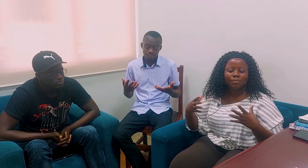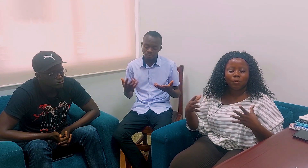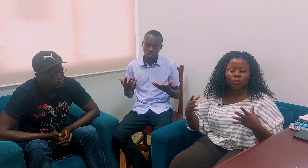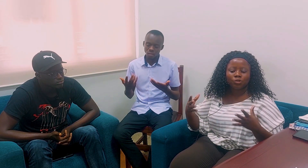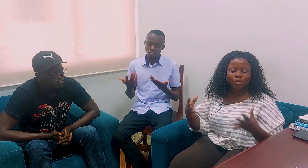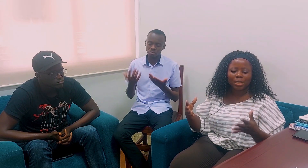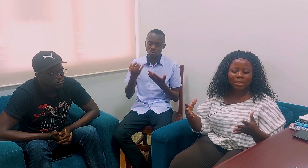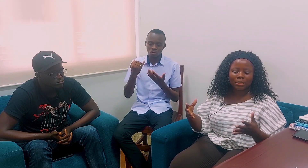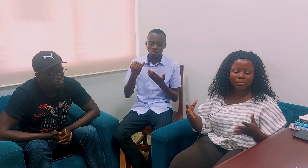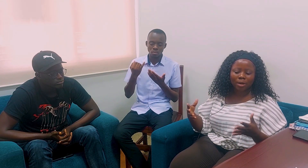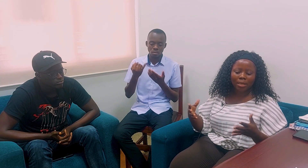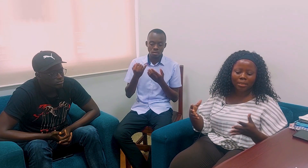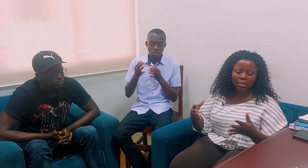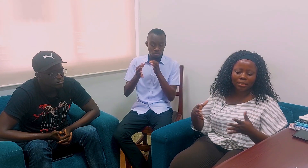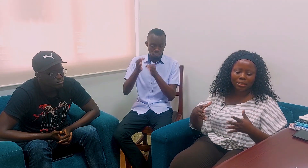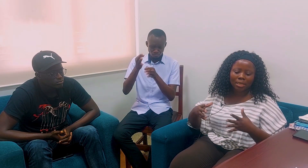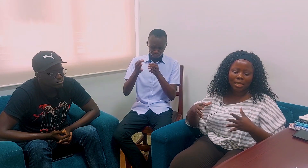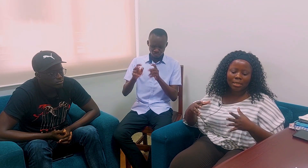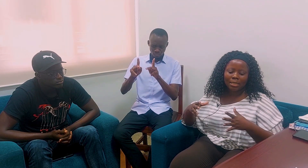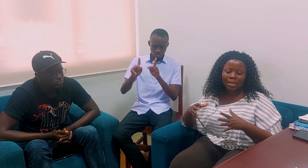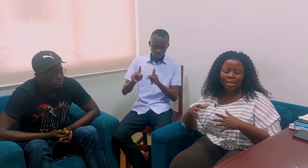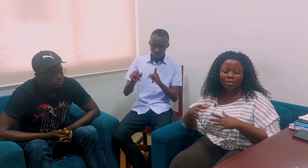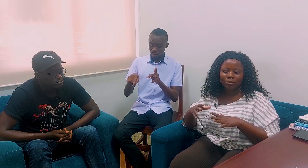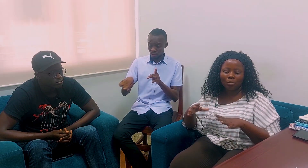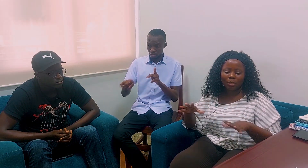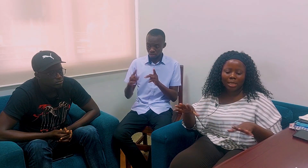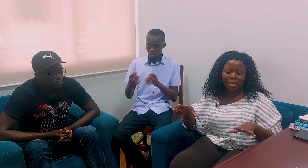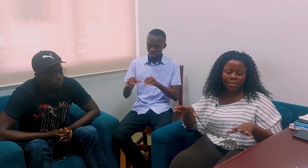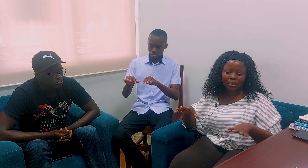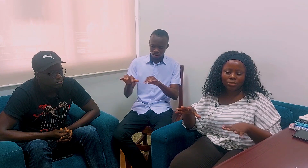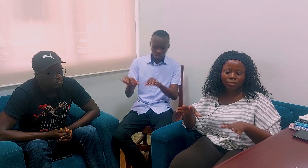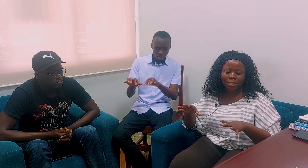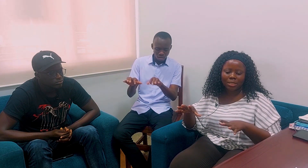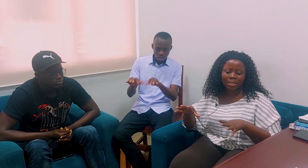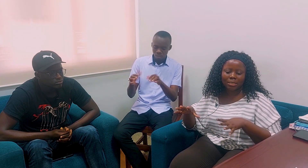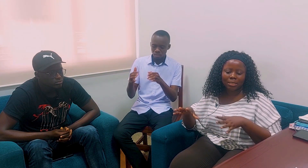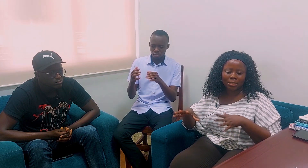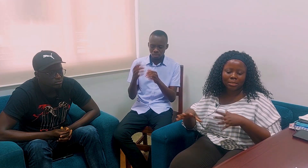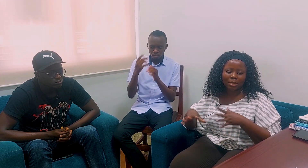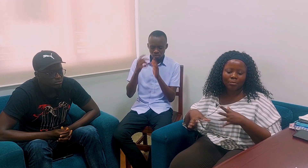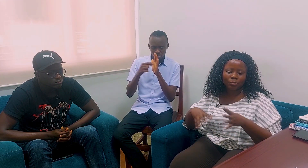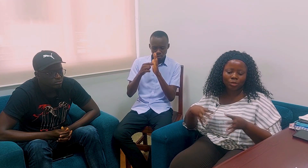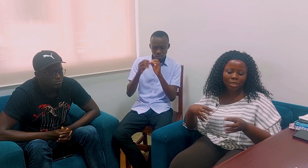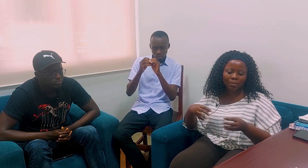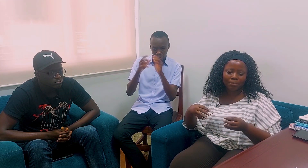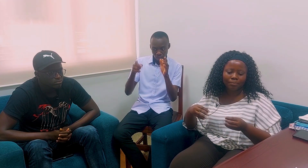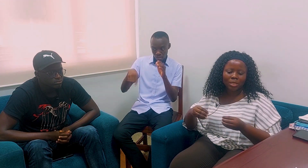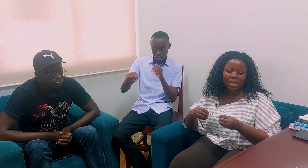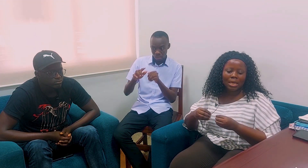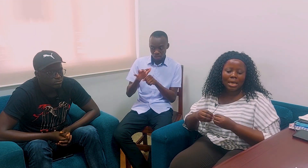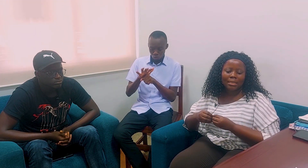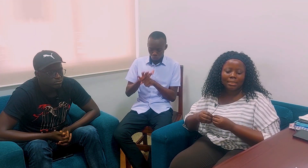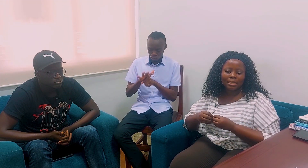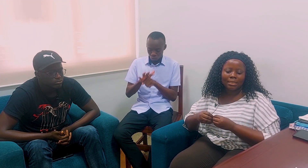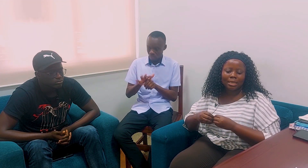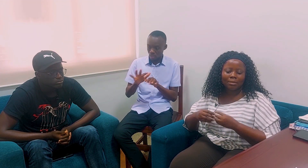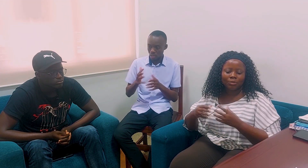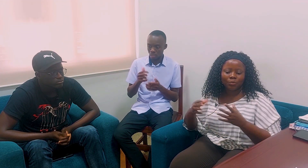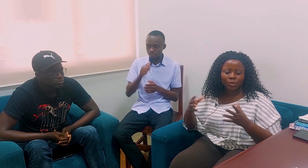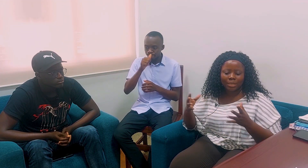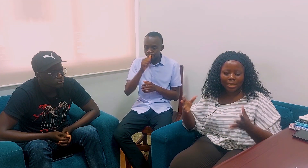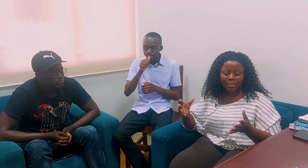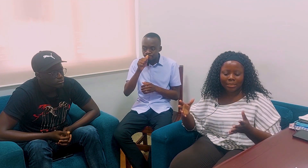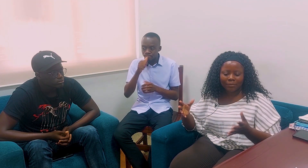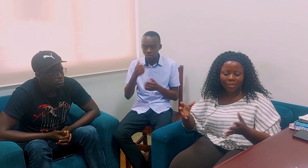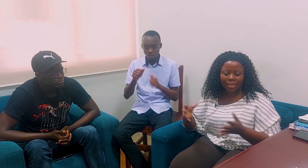person portrays, right, that they can normalize stresses that come to them, and then they can